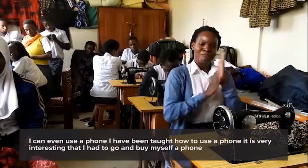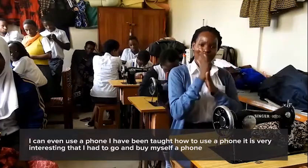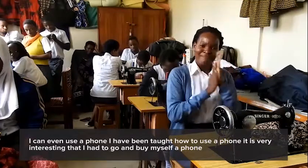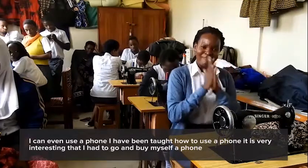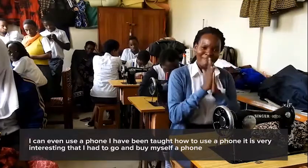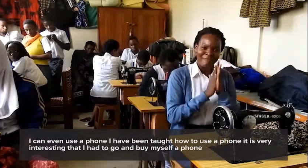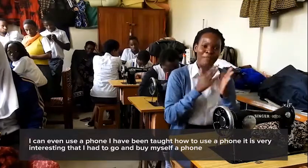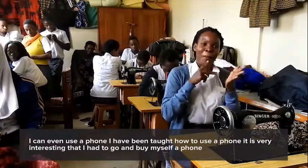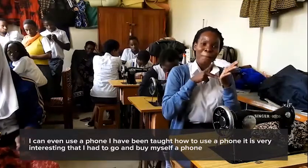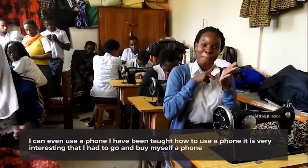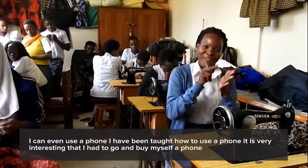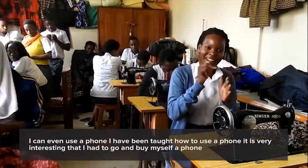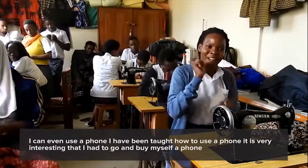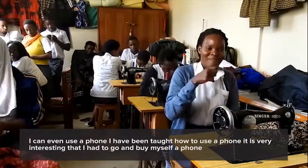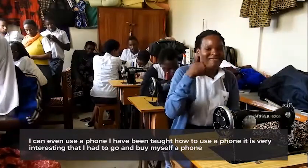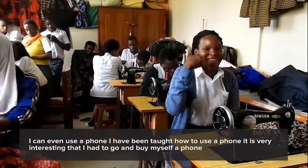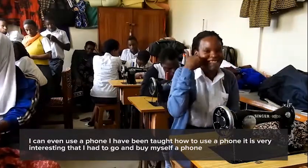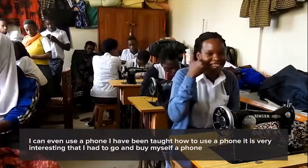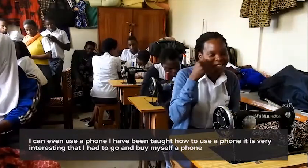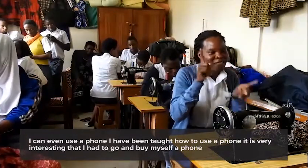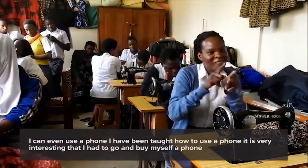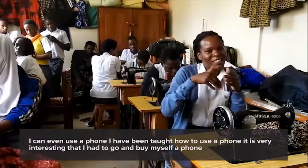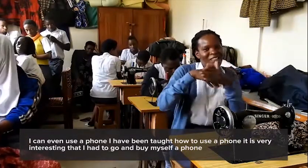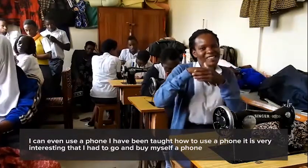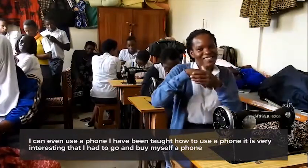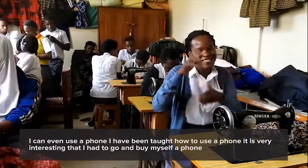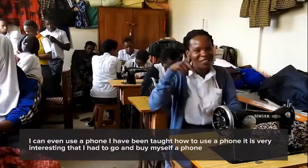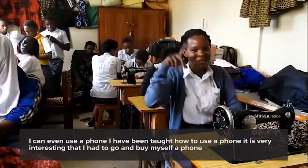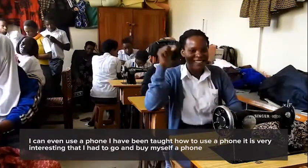interesting that I even had to go and buy myself a phone.